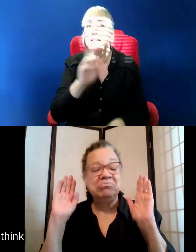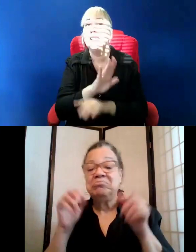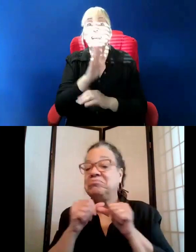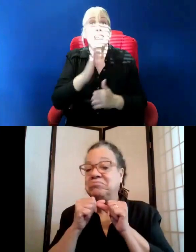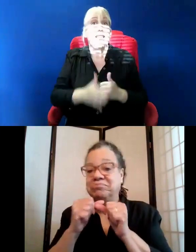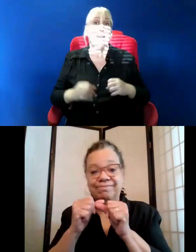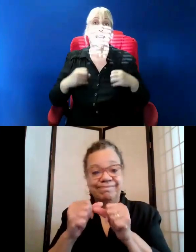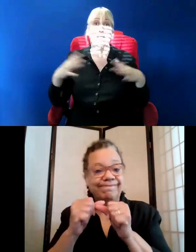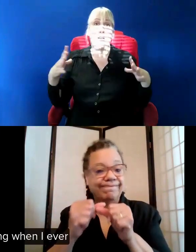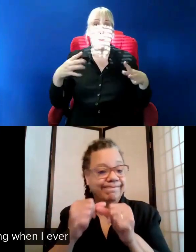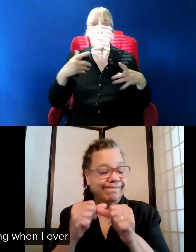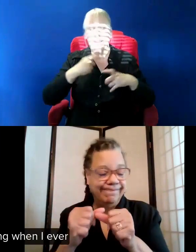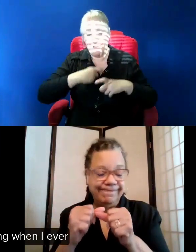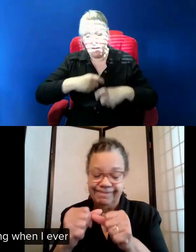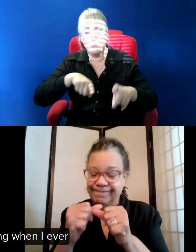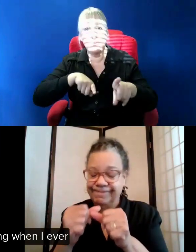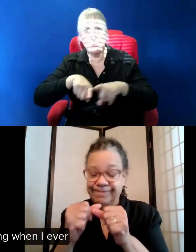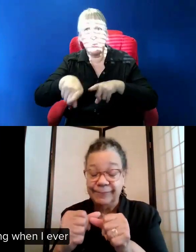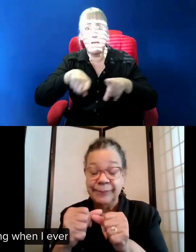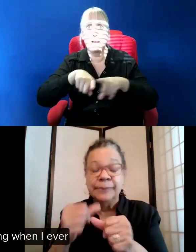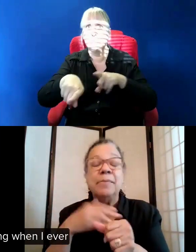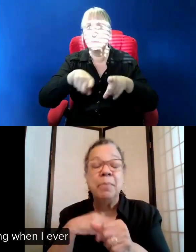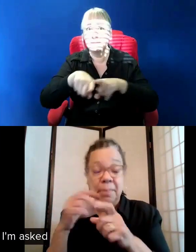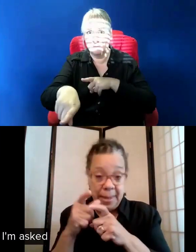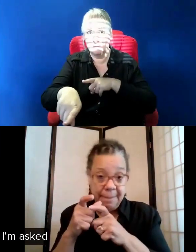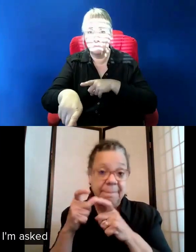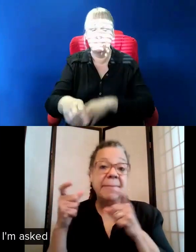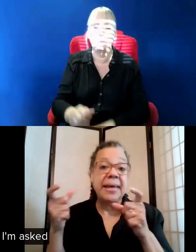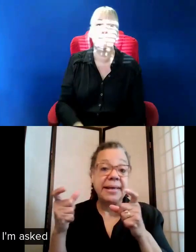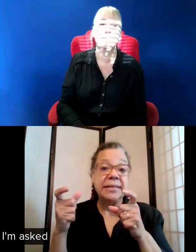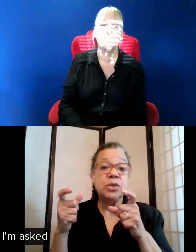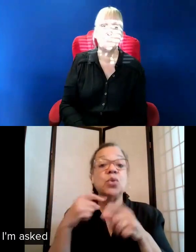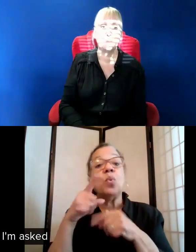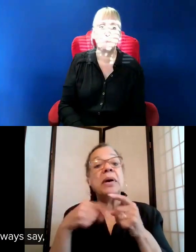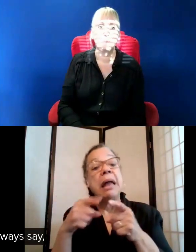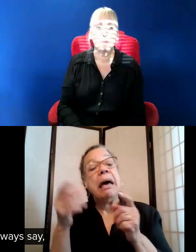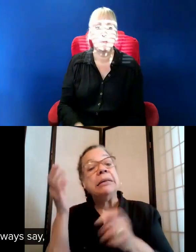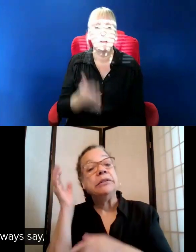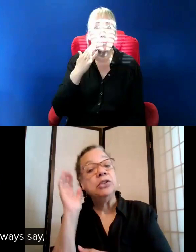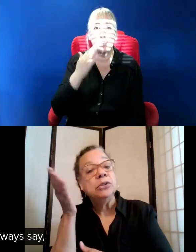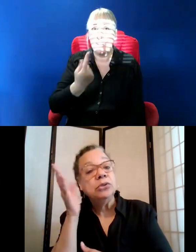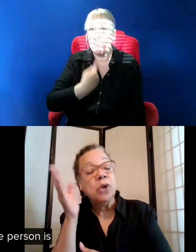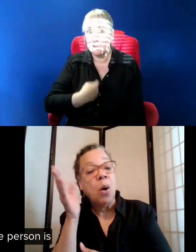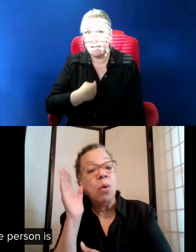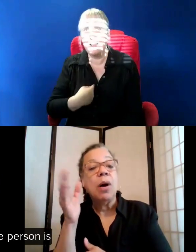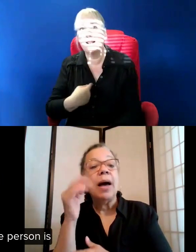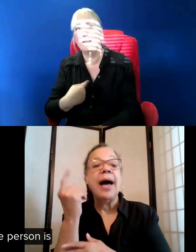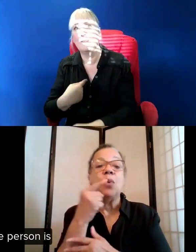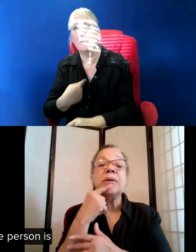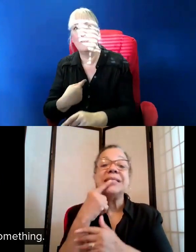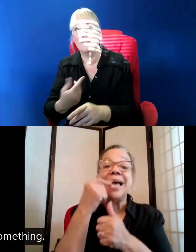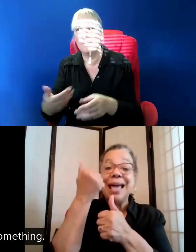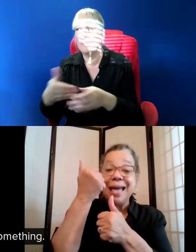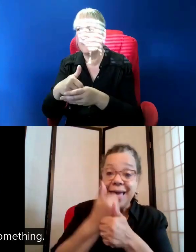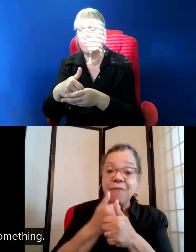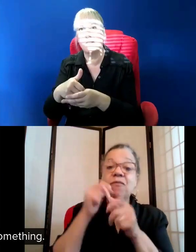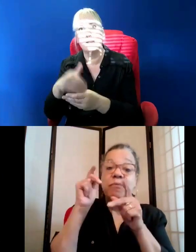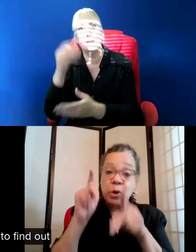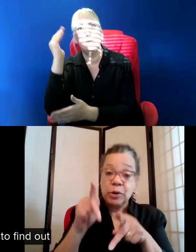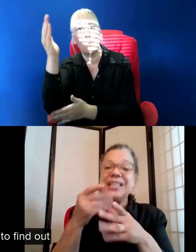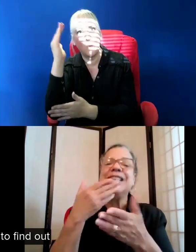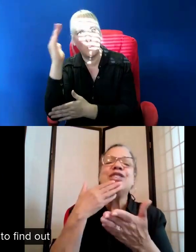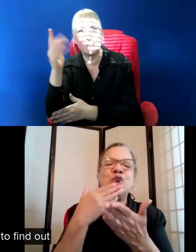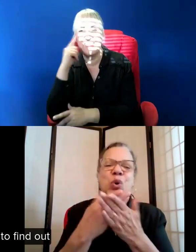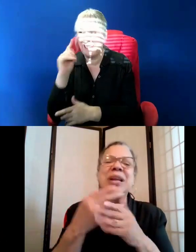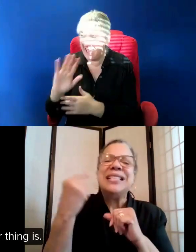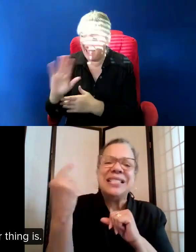think my biggest thing when I ever do talks or I'm asked things, I always say every single person is good at something.